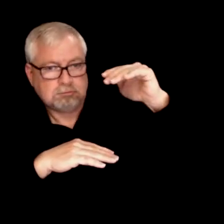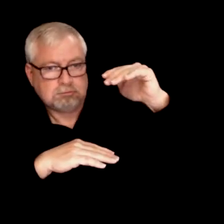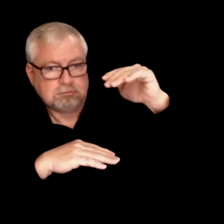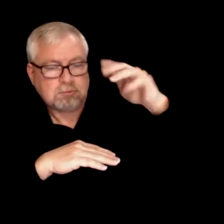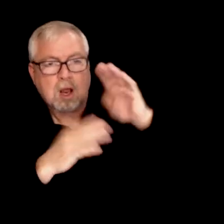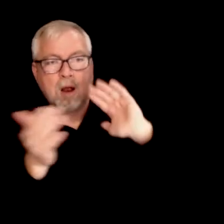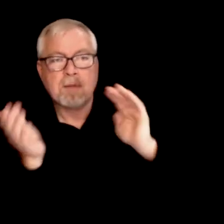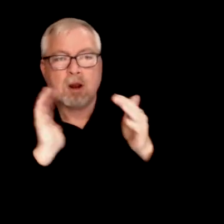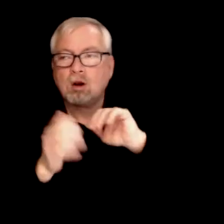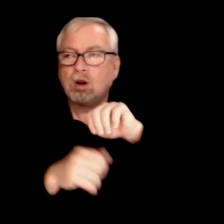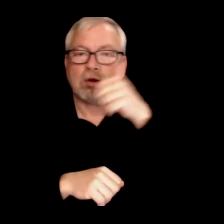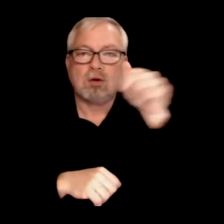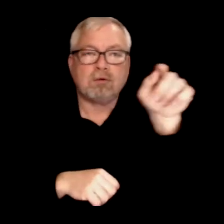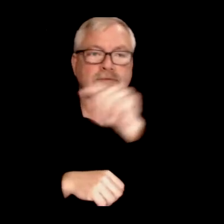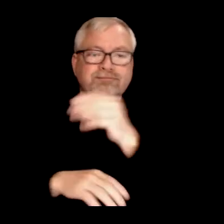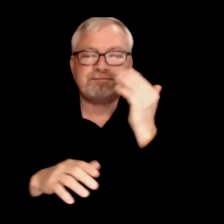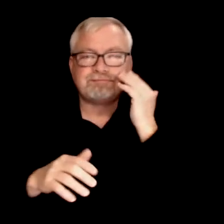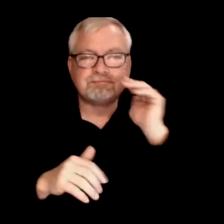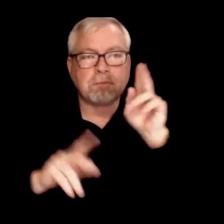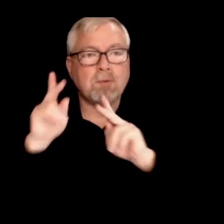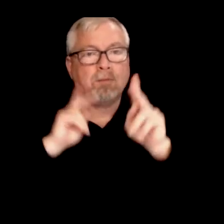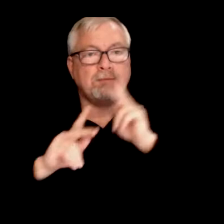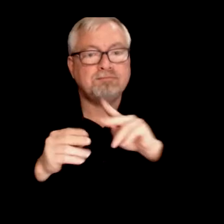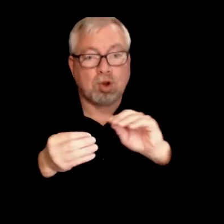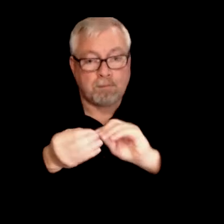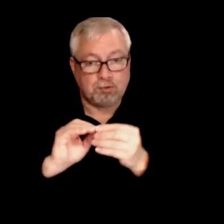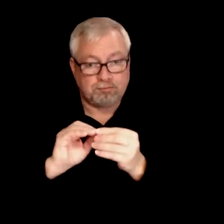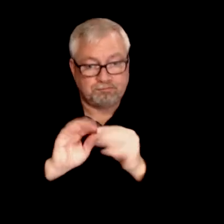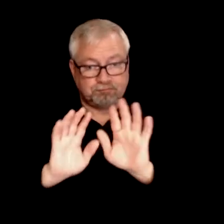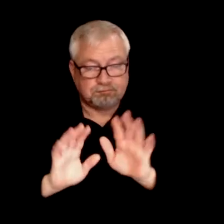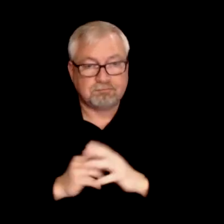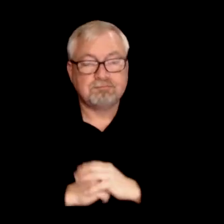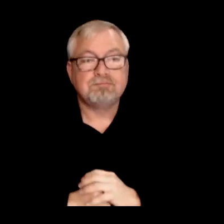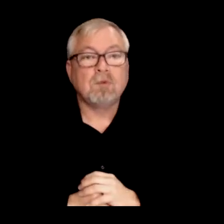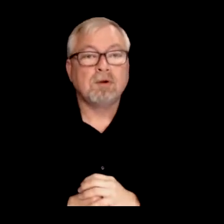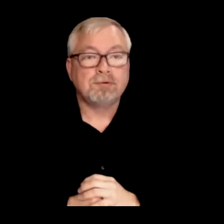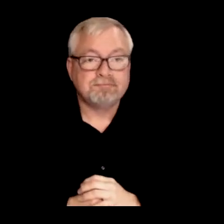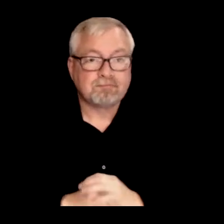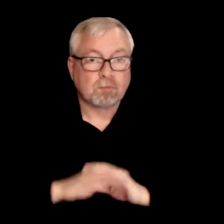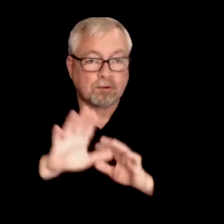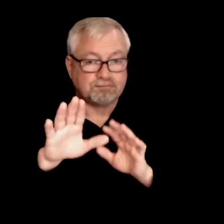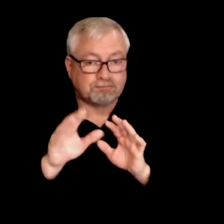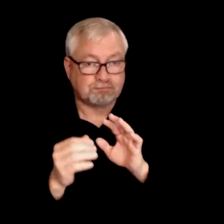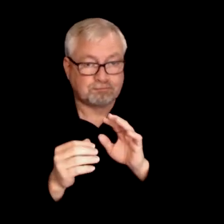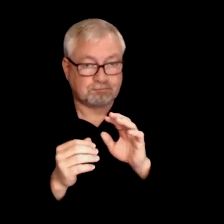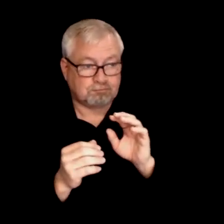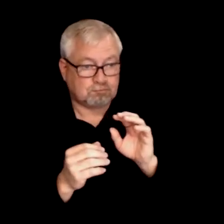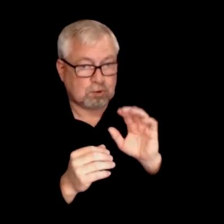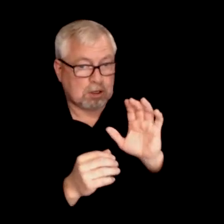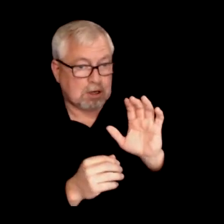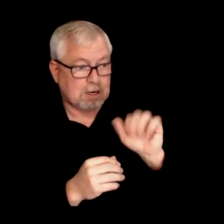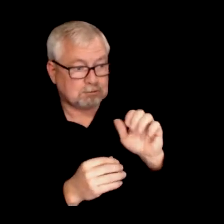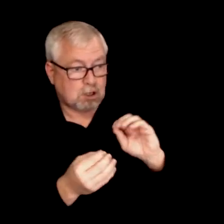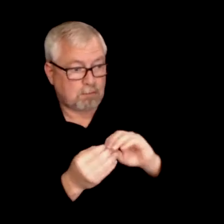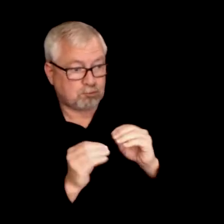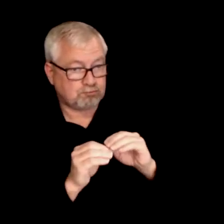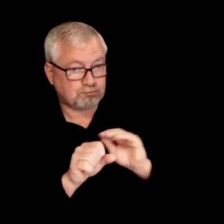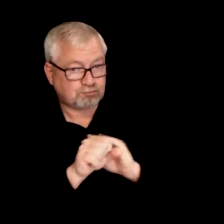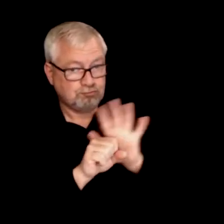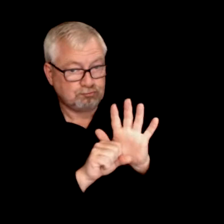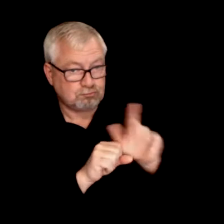those population-based numbers, the number of cases that we have per day on average per 100,000